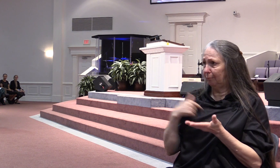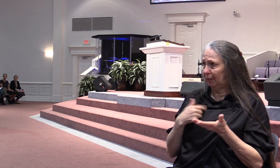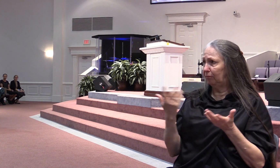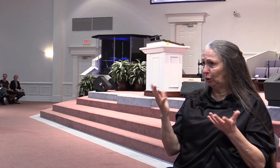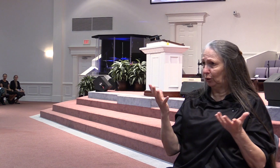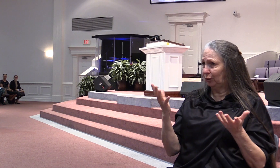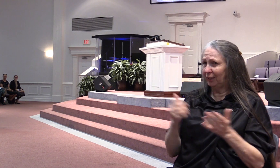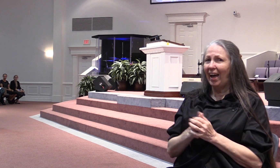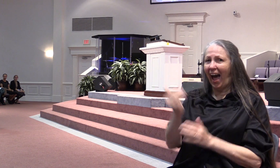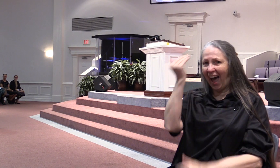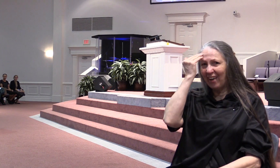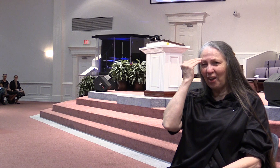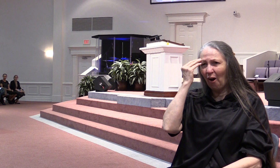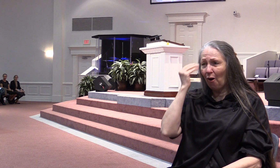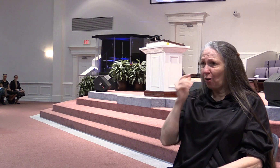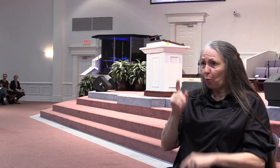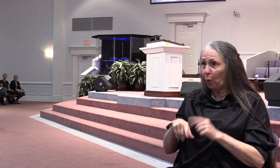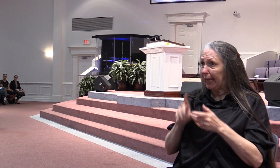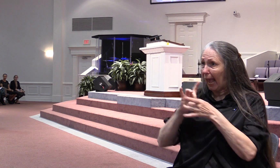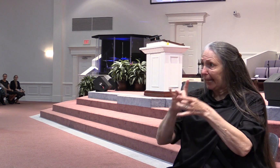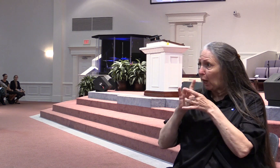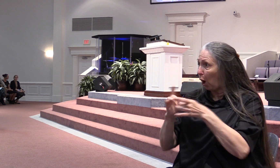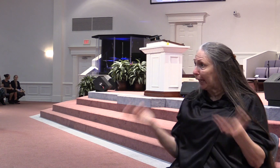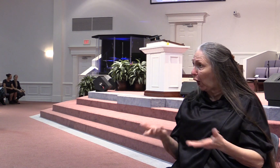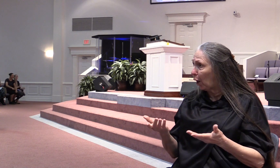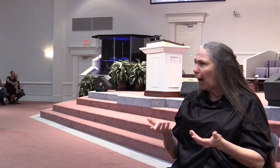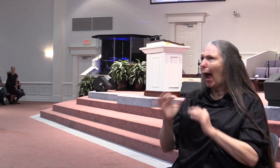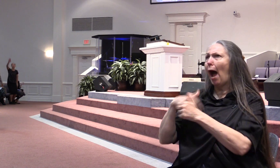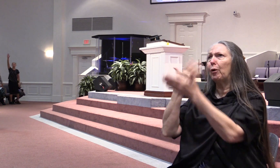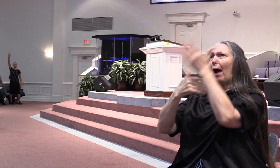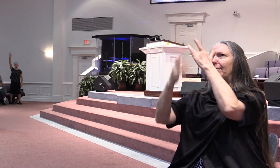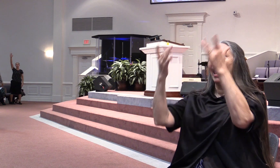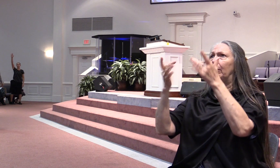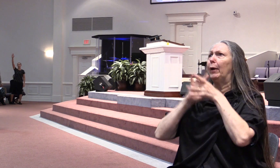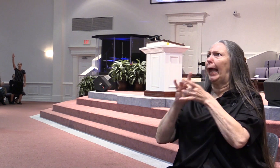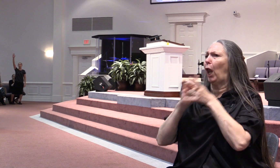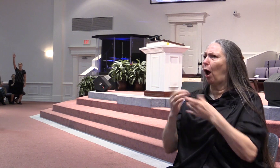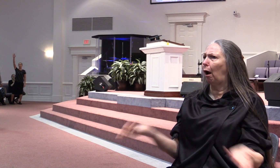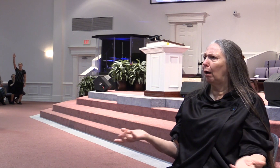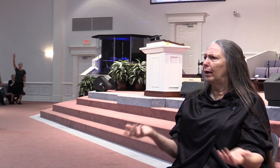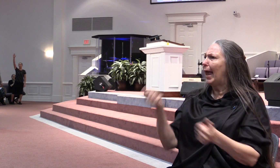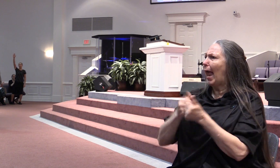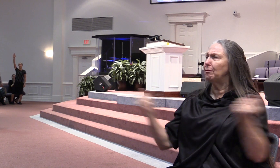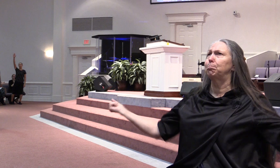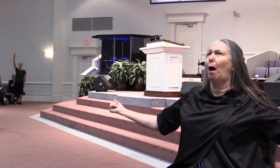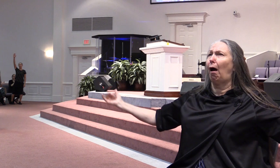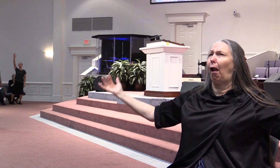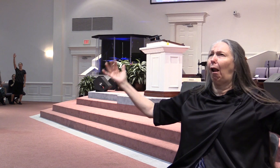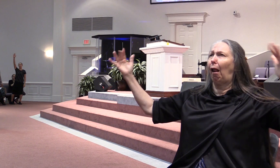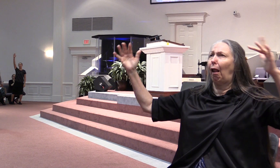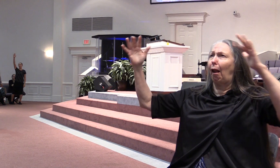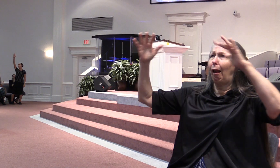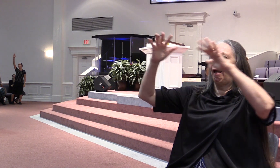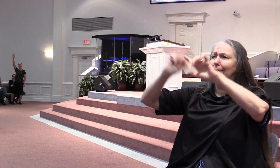All I know is if we can't get along down here in the church, how are we going to get along out there where it's every tribe, every kindred, every nation, and